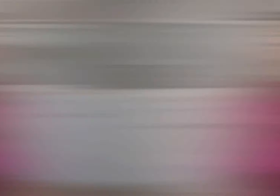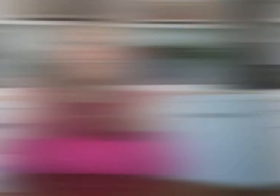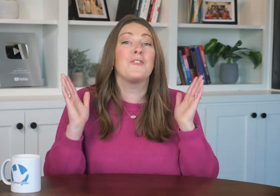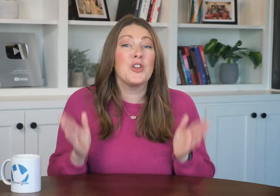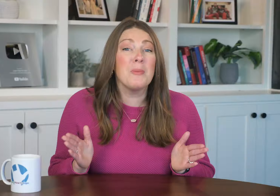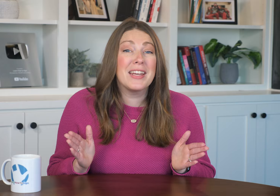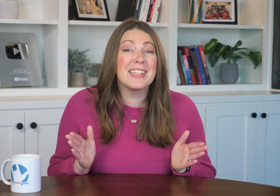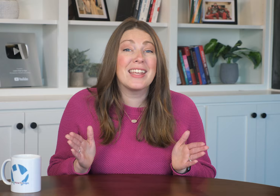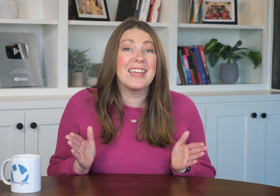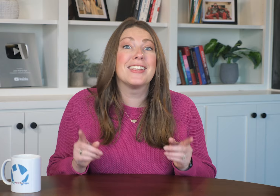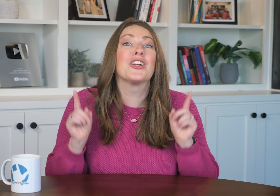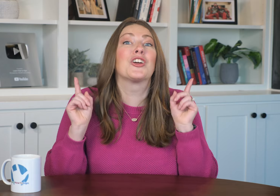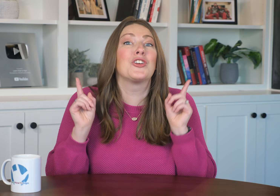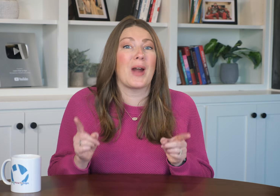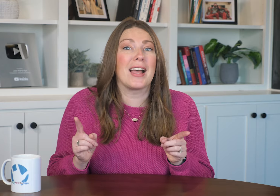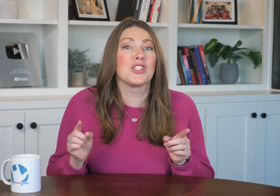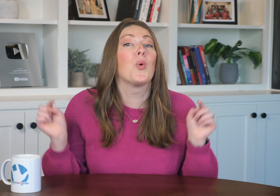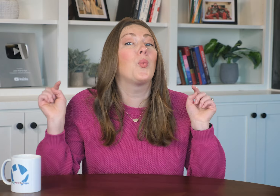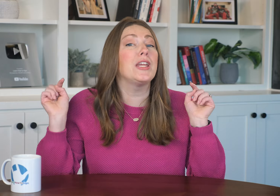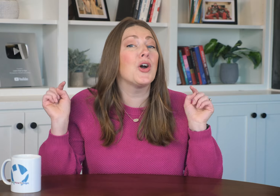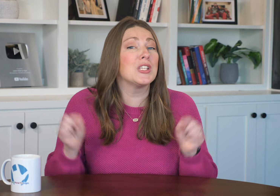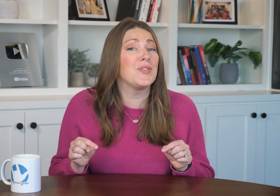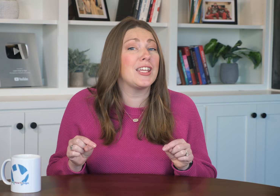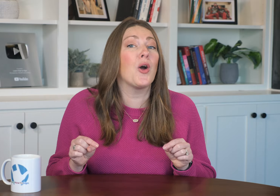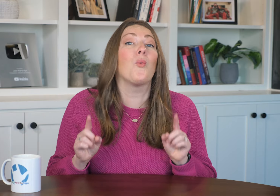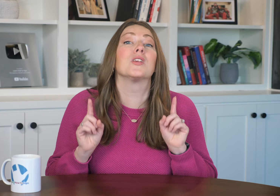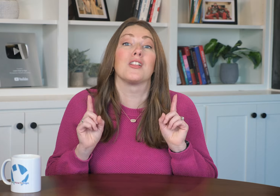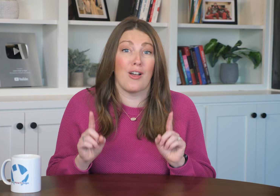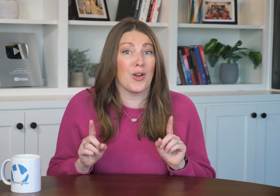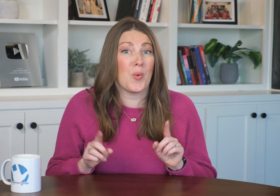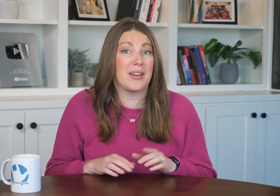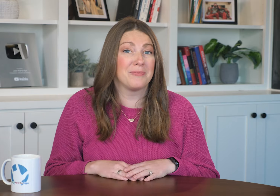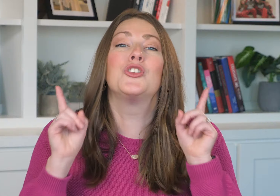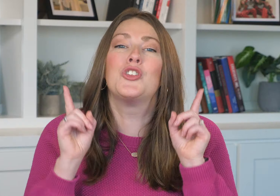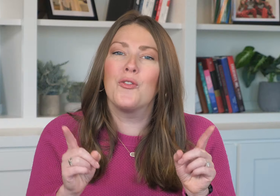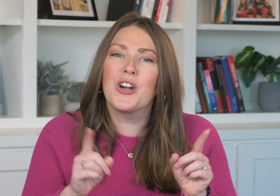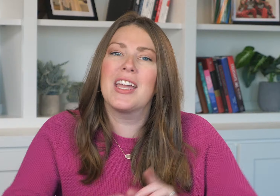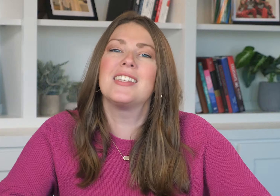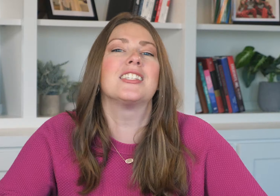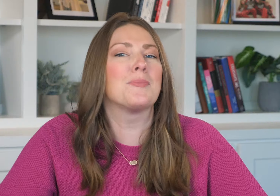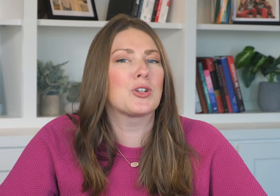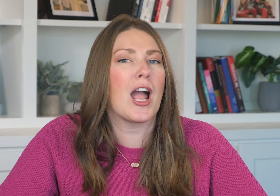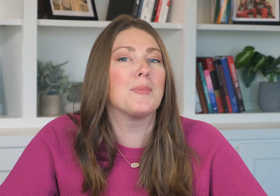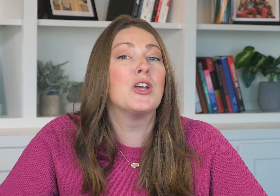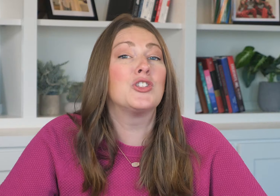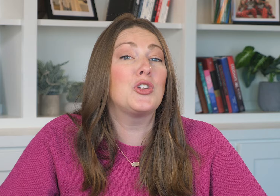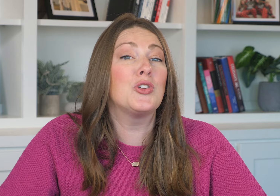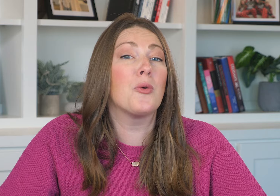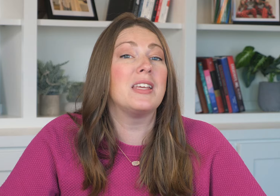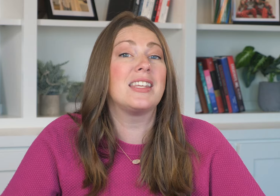If you made it to the end, congrats. We know this video was a long one. Don't forget to subscribe so you don't miss